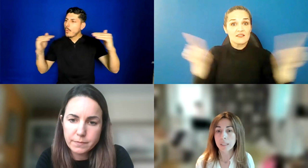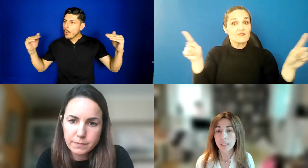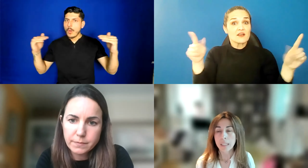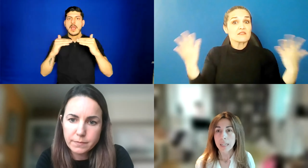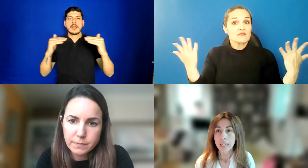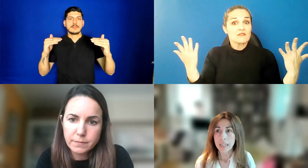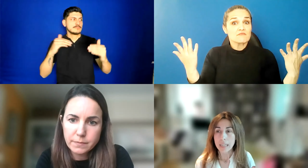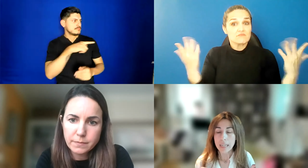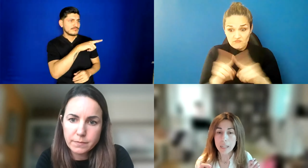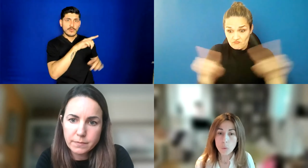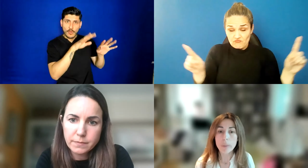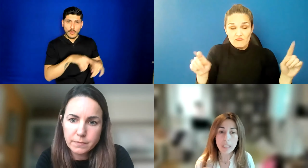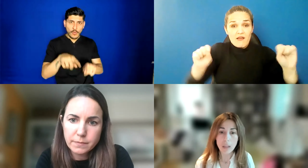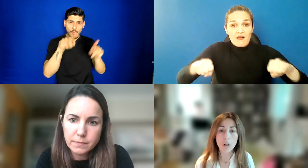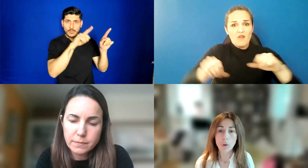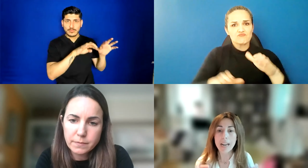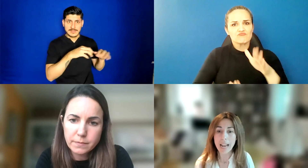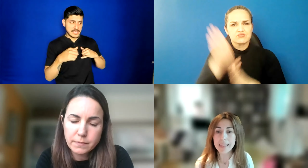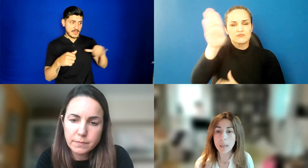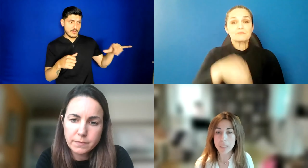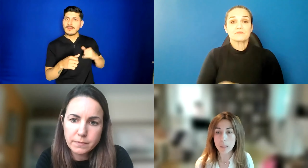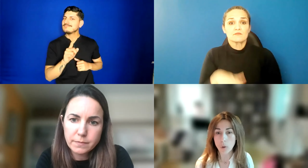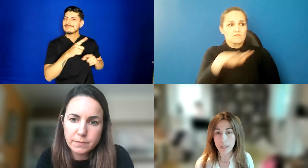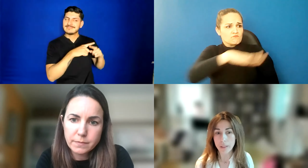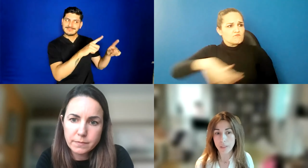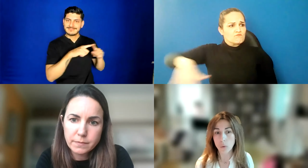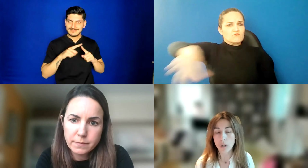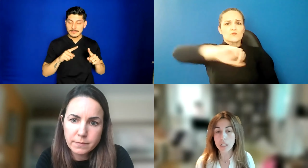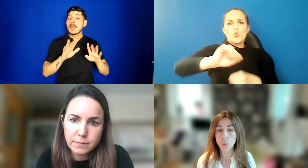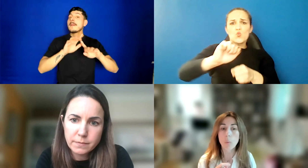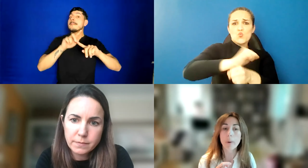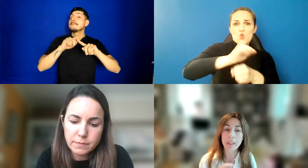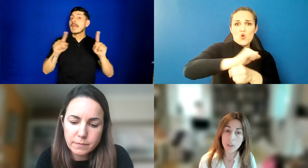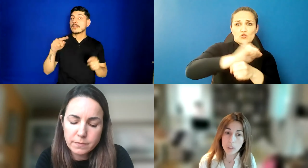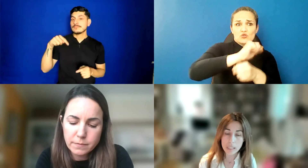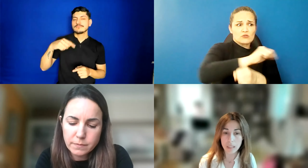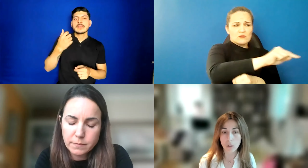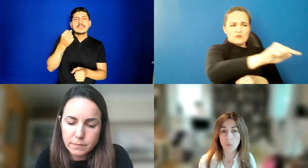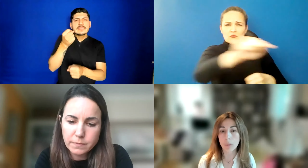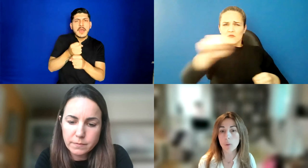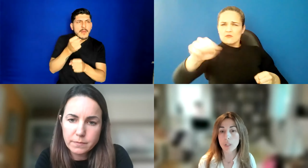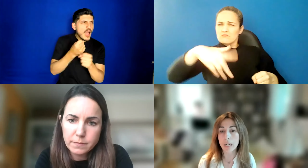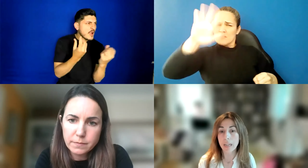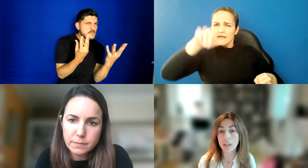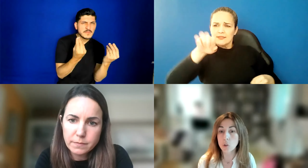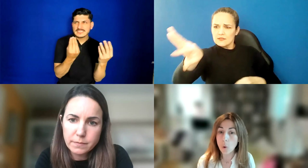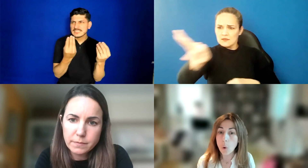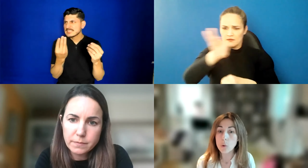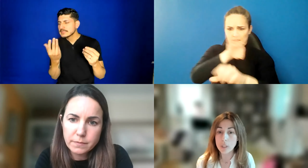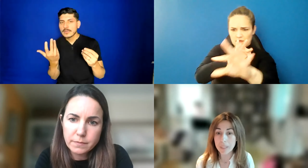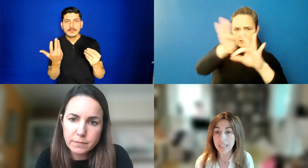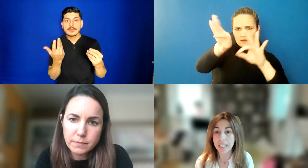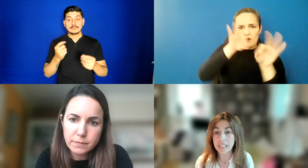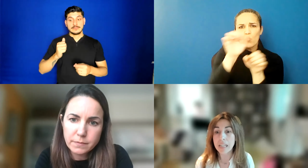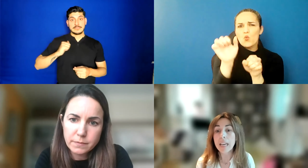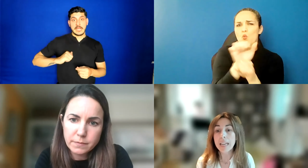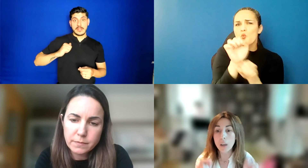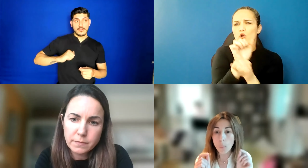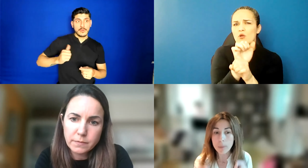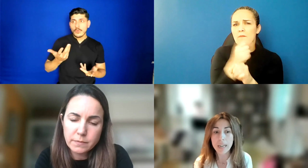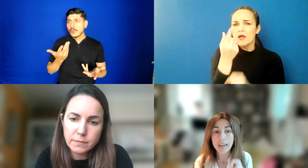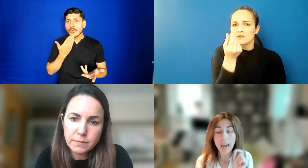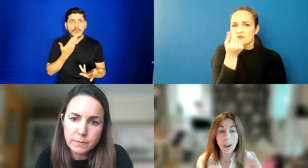develop these skills that make one different from others. In a polarized society, these occupations that